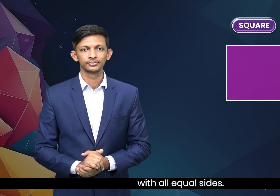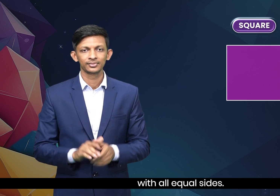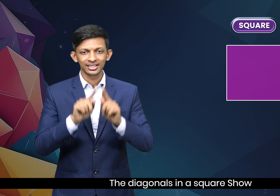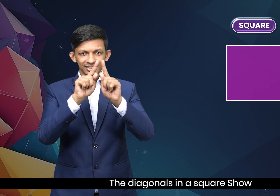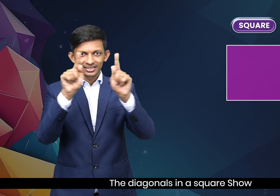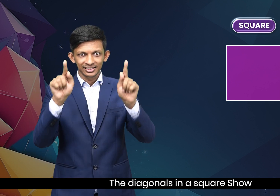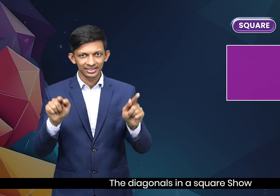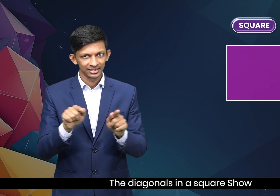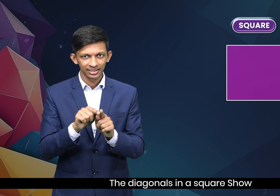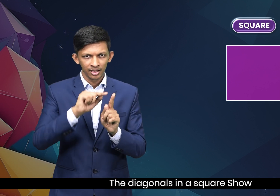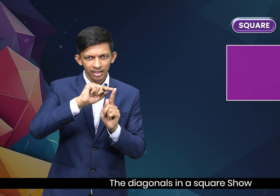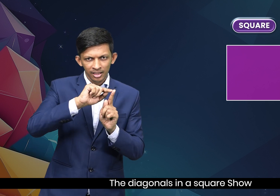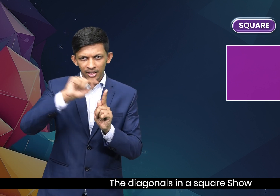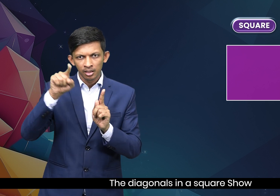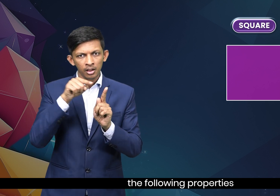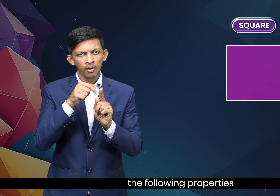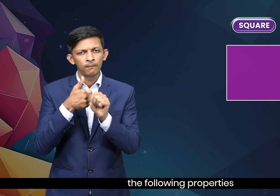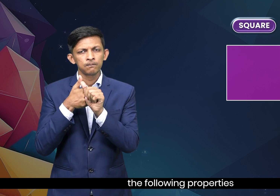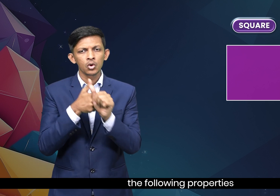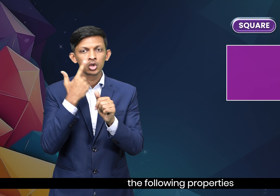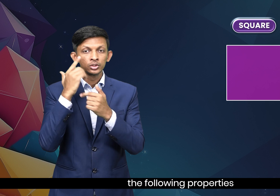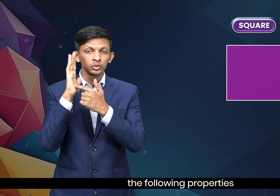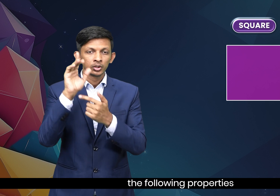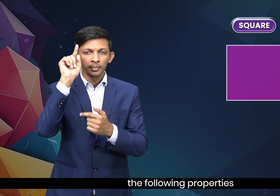The diagonals in a square show the following properties.